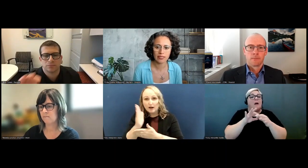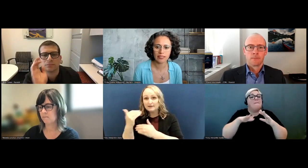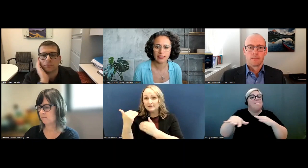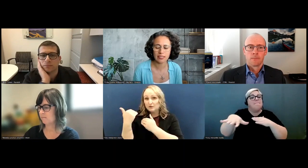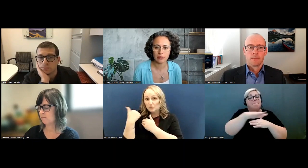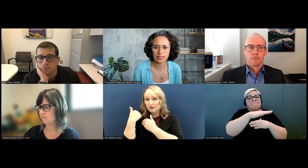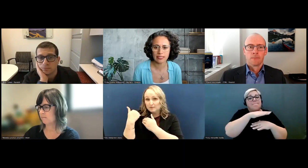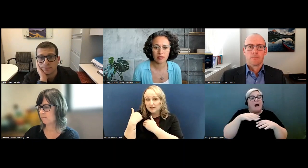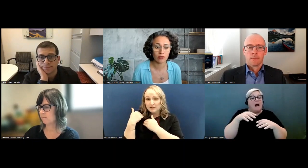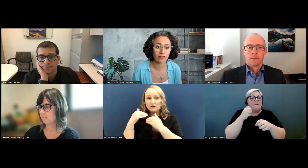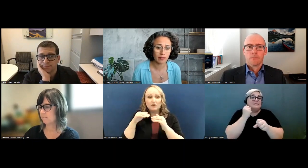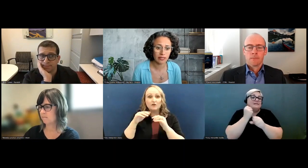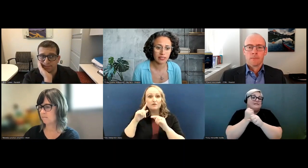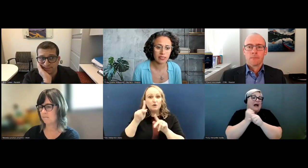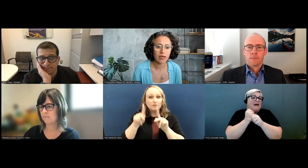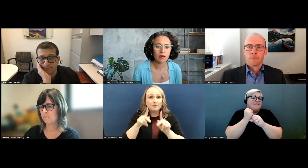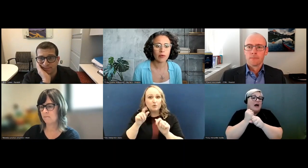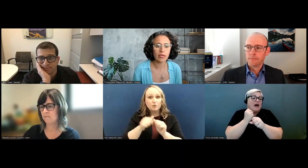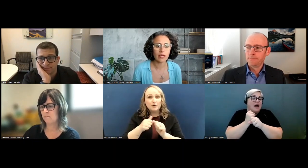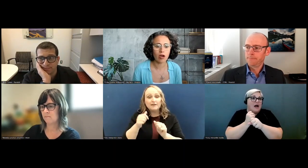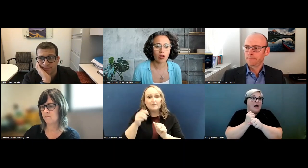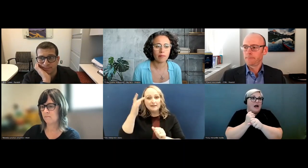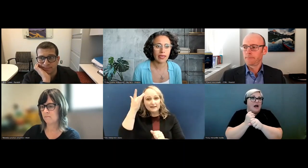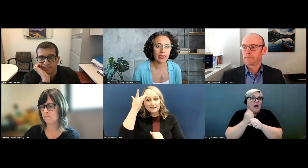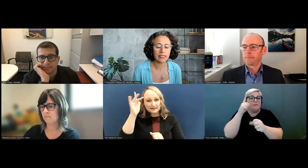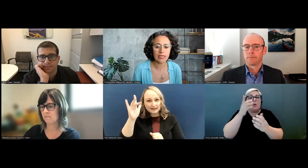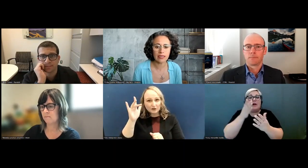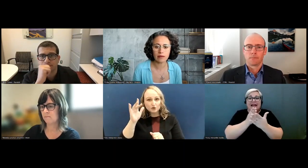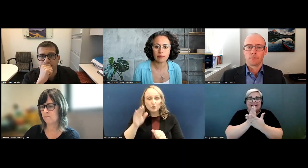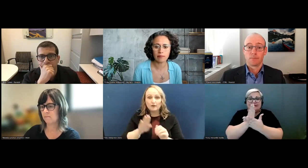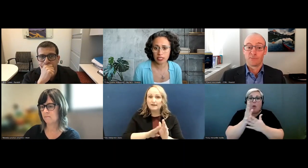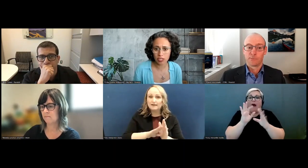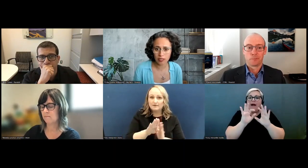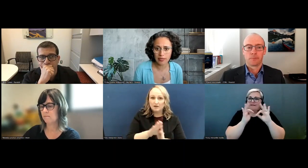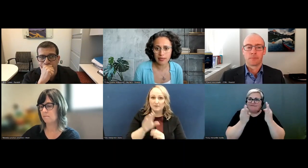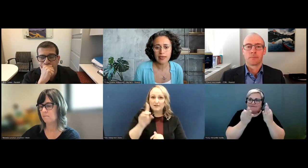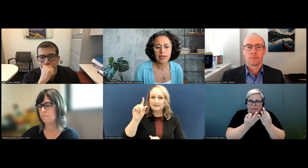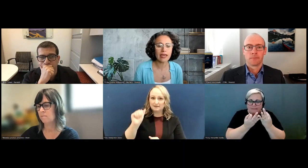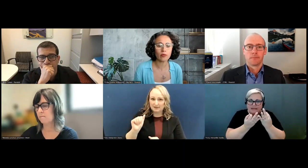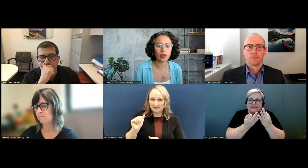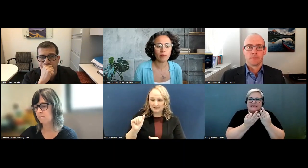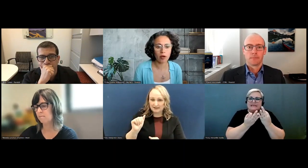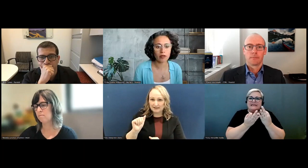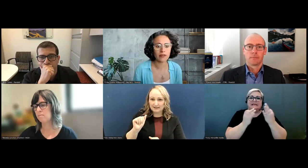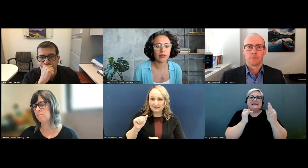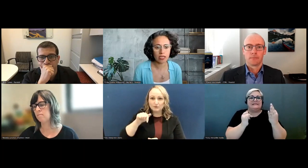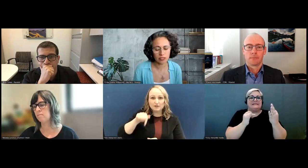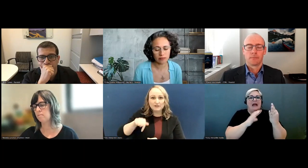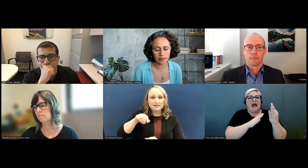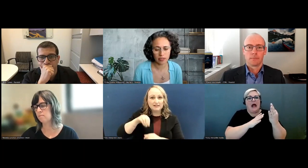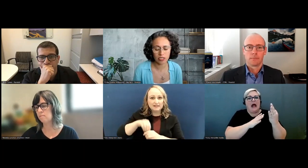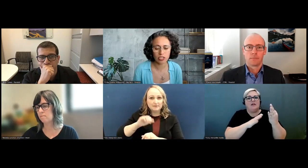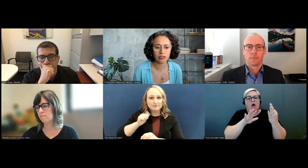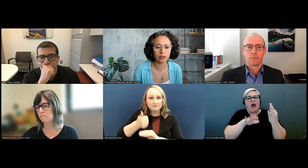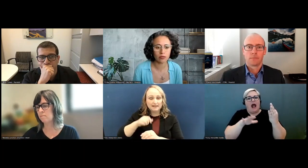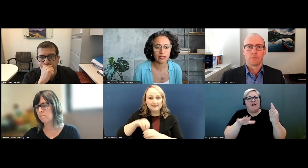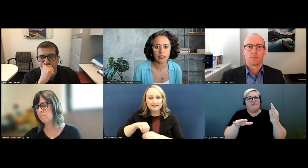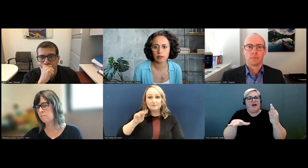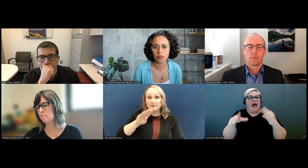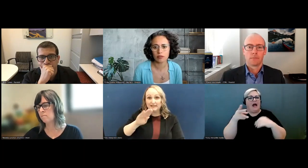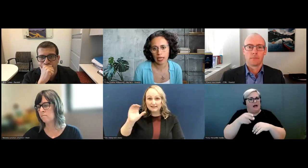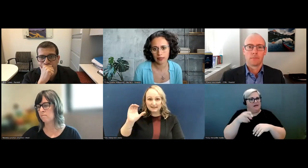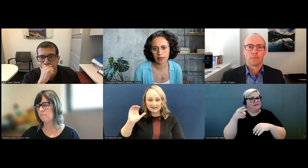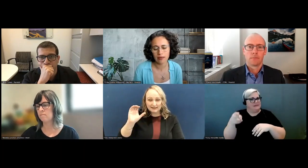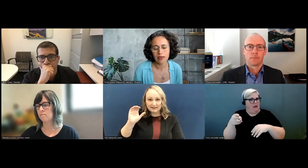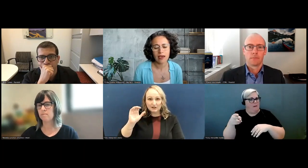and developmental disabilities and their families. We are based in British Columbia, and we are part of a national federation who